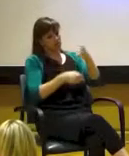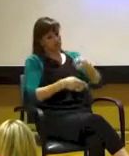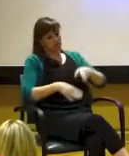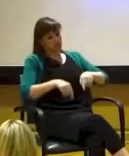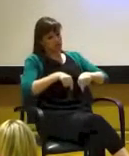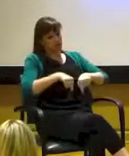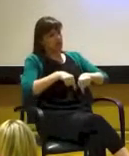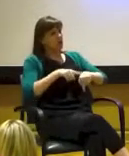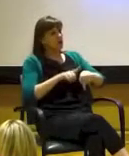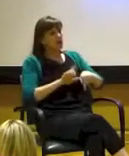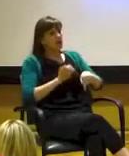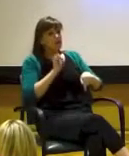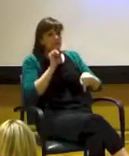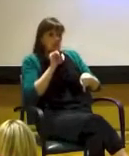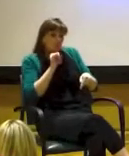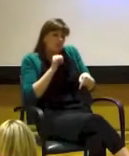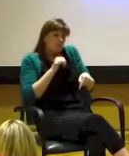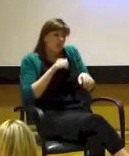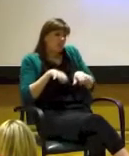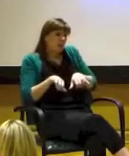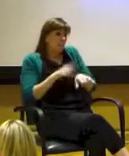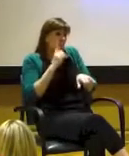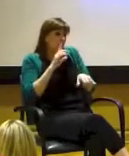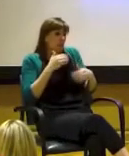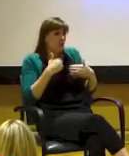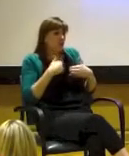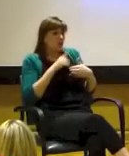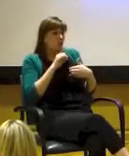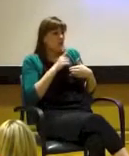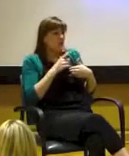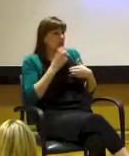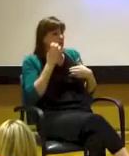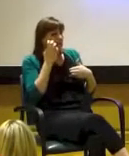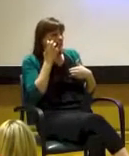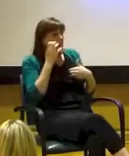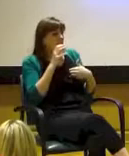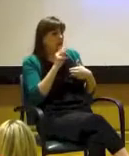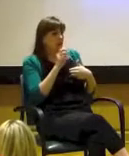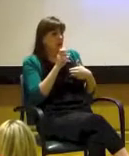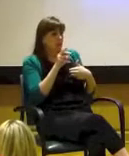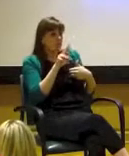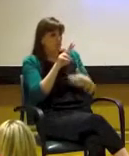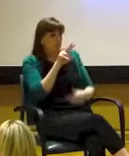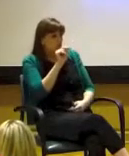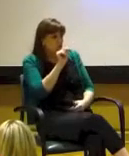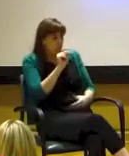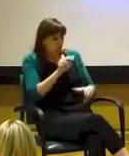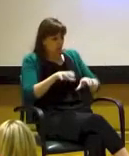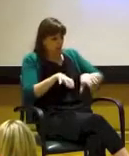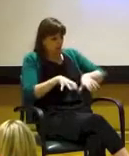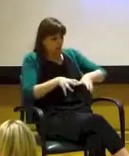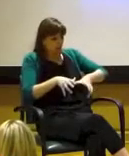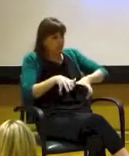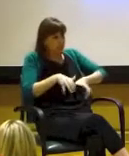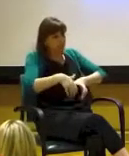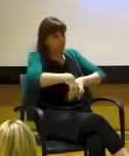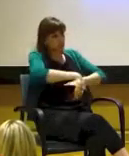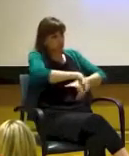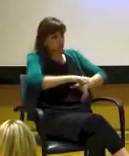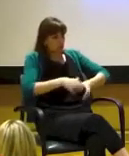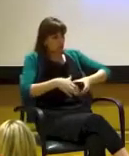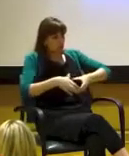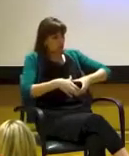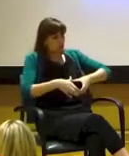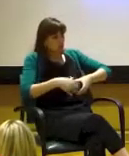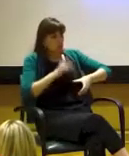out of the spinal canal, it's not uncommon for there to be a very thick membrane sort of constricting around the spinal cord. So